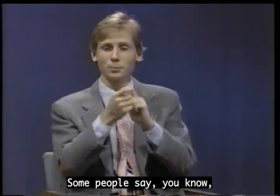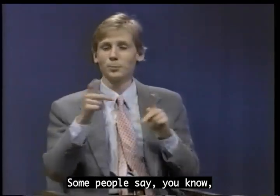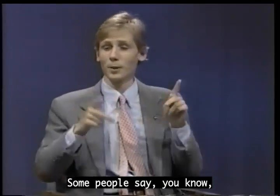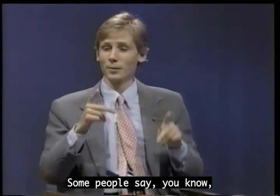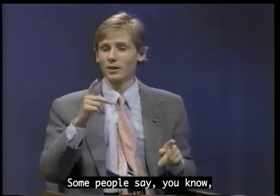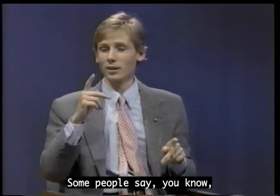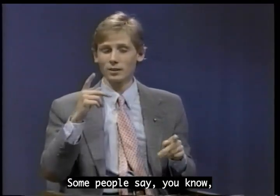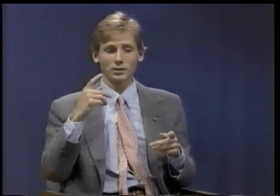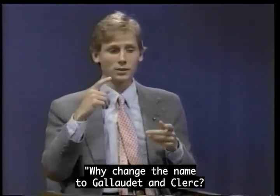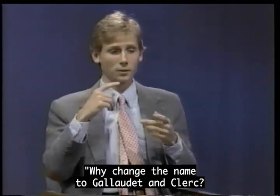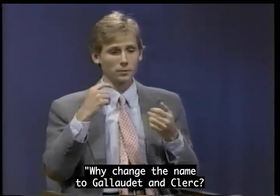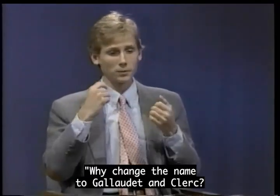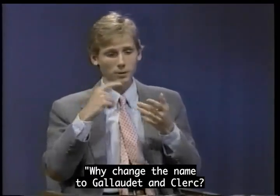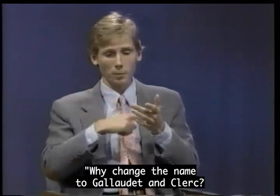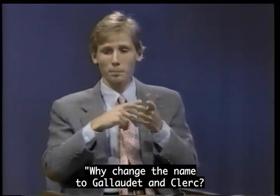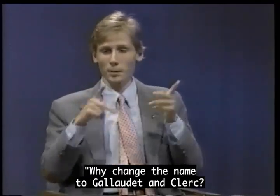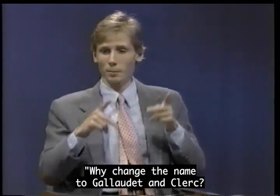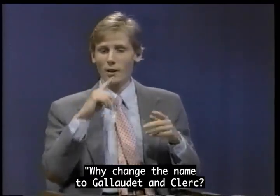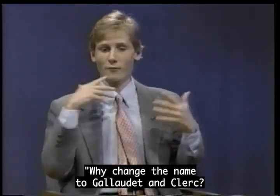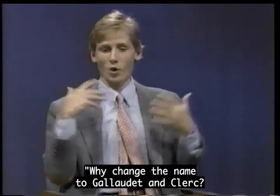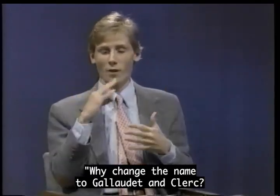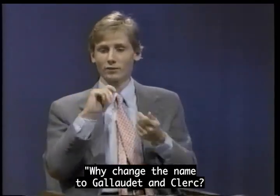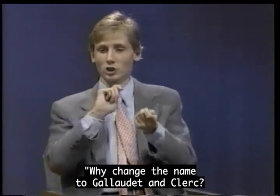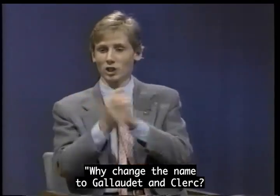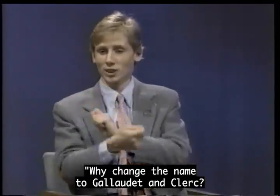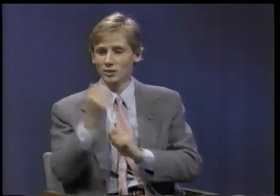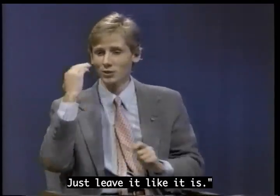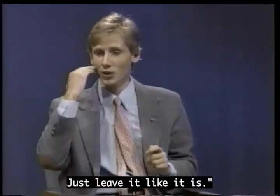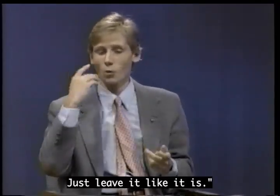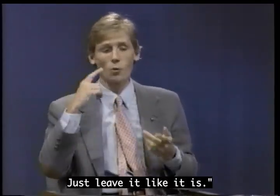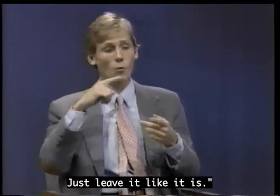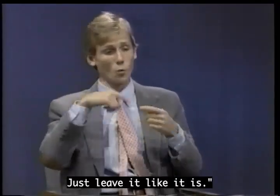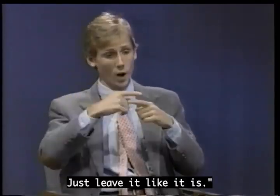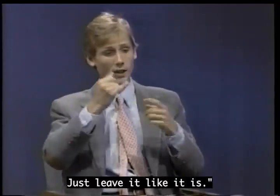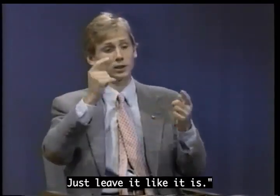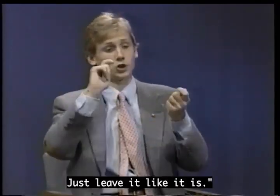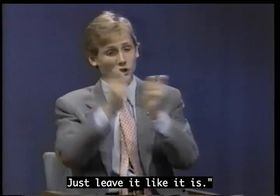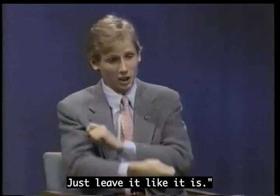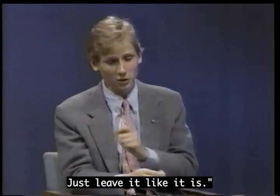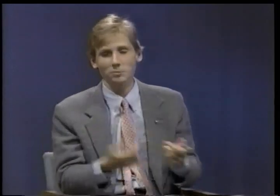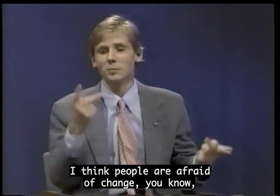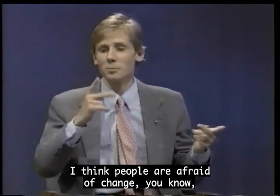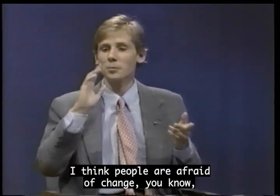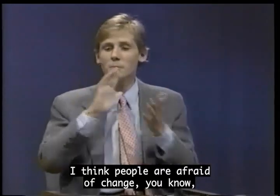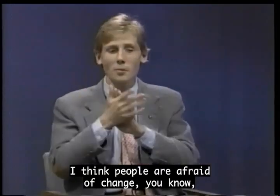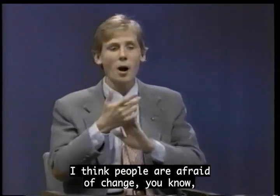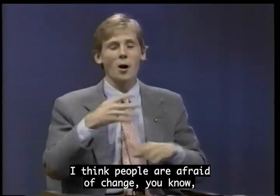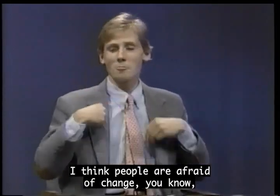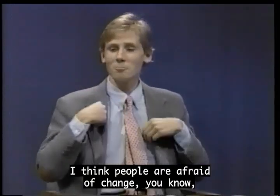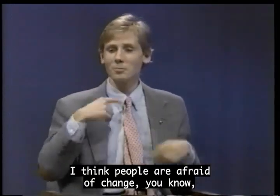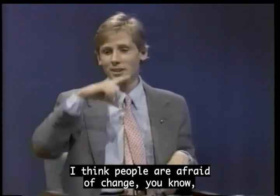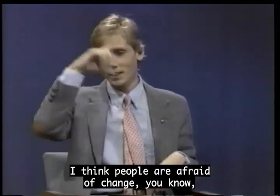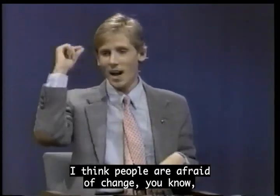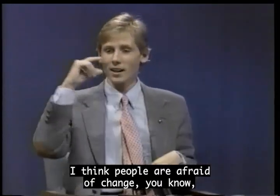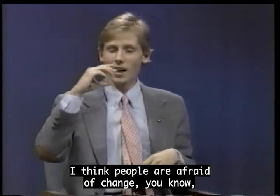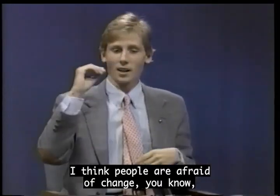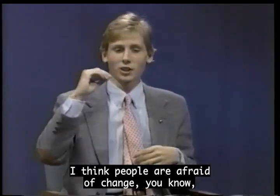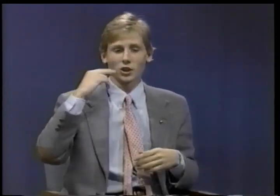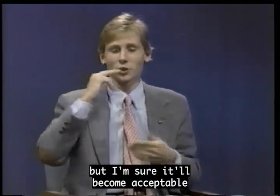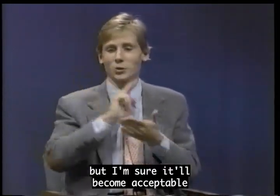the name to Gallaudet and Clerc? Just leave it like it is. I think people are afraid of change, you know? But I'm sure